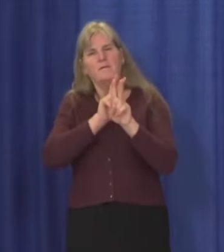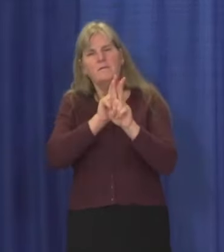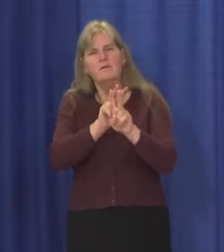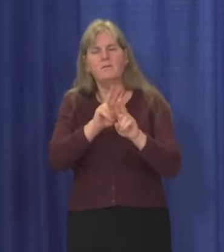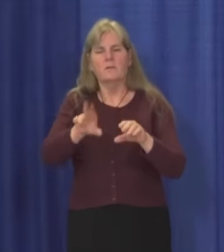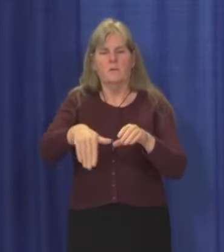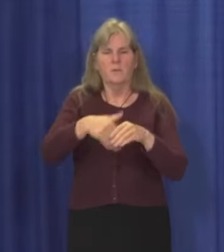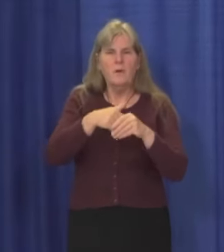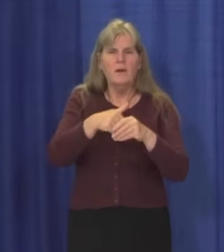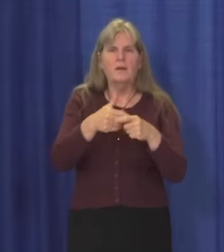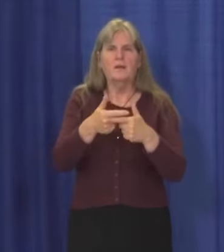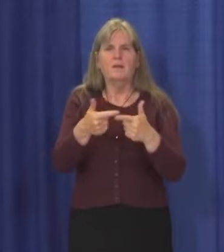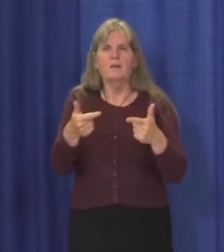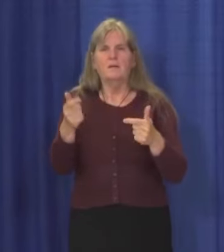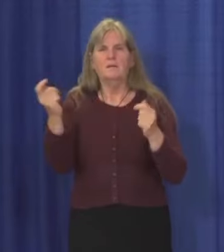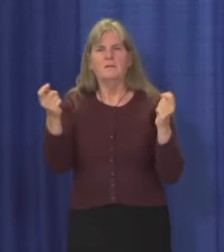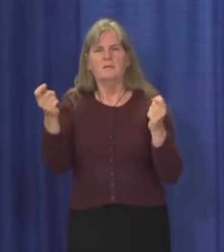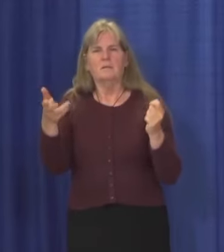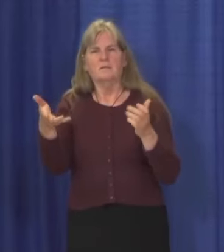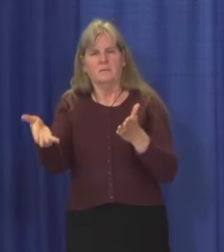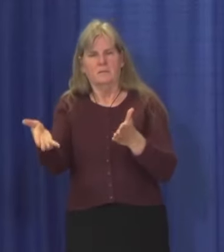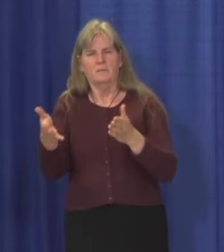weddings, and other ceremonies.